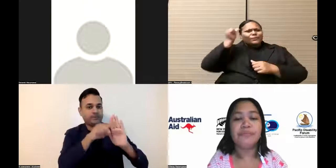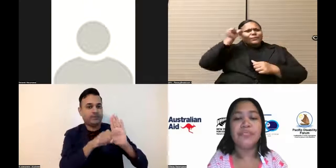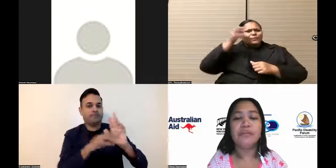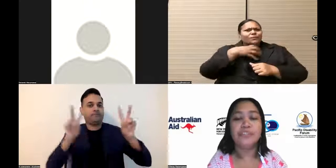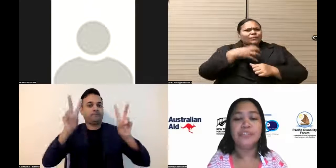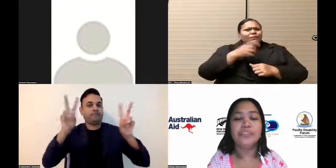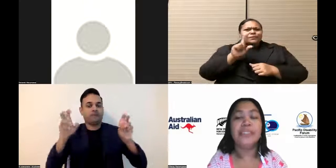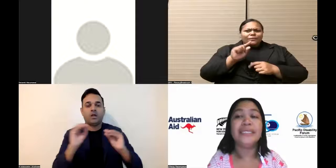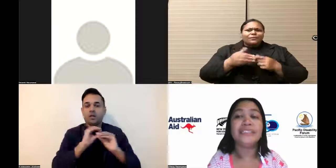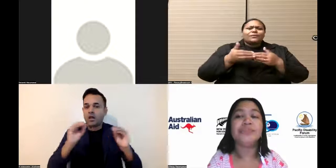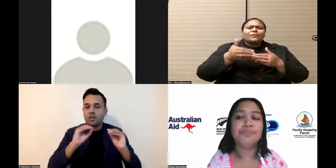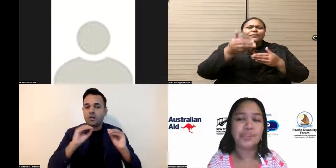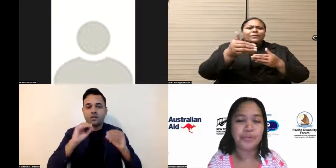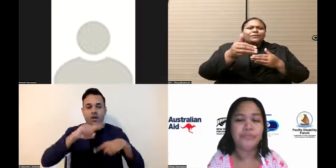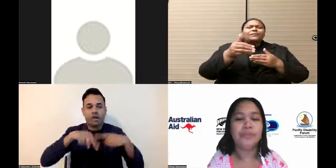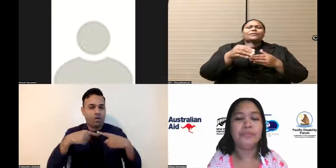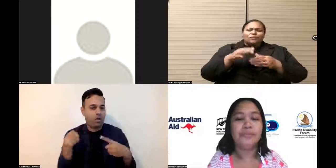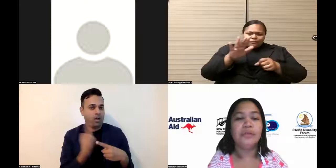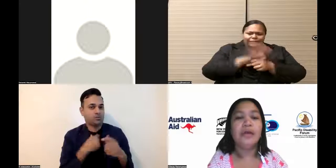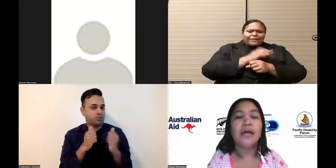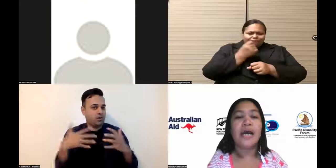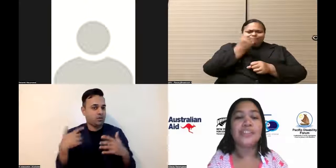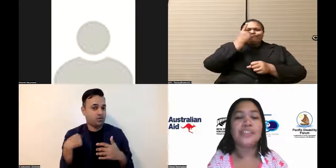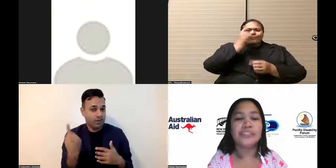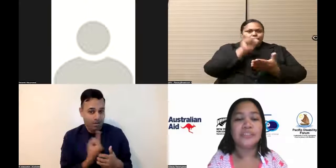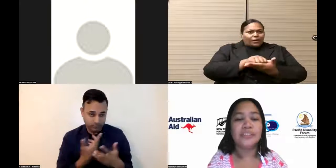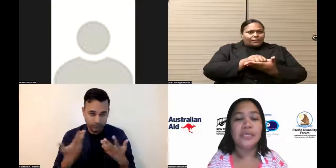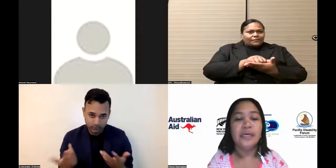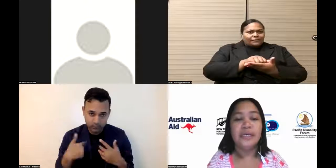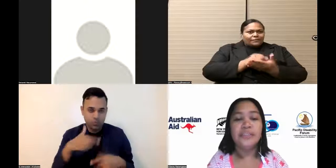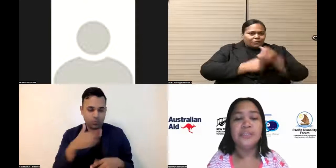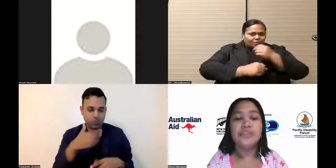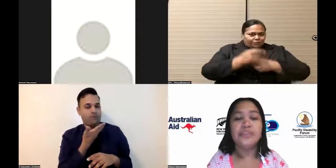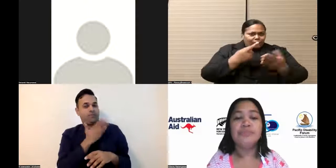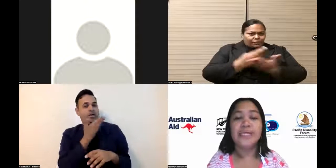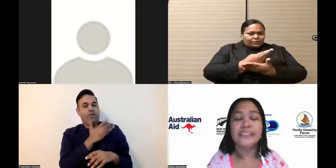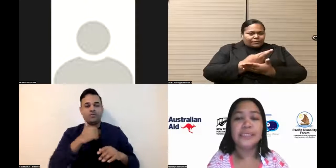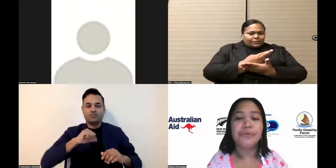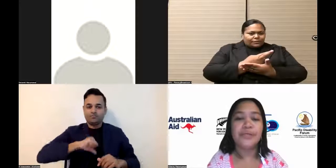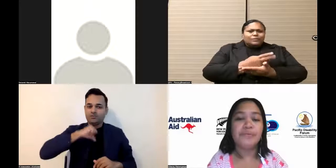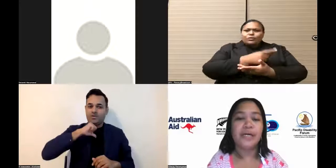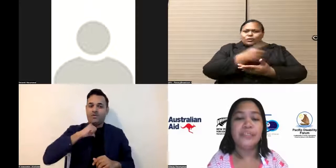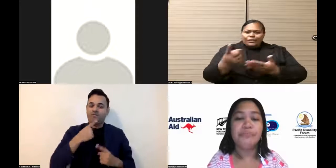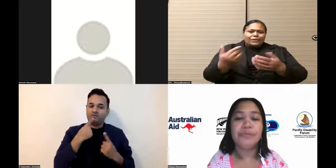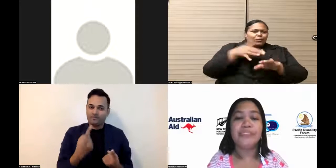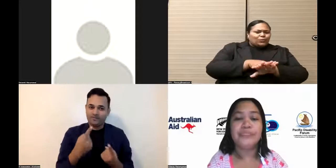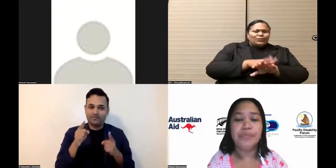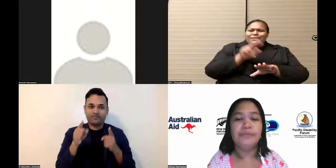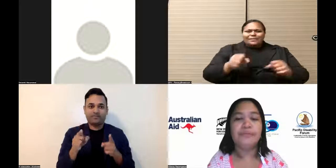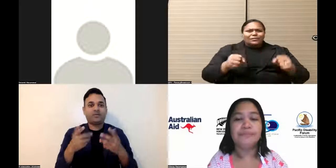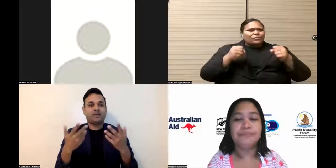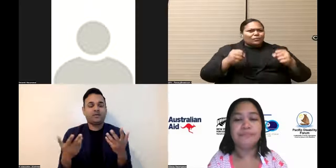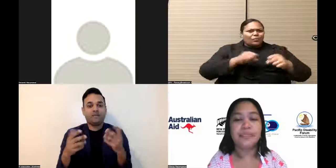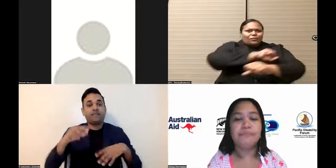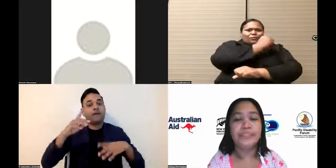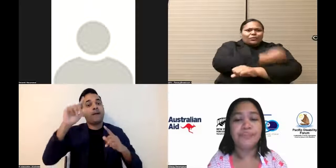of disability inclusion needs to be strengthened. Actions need to be accelerated and commitments